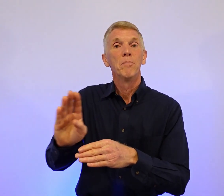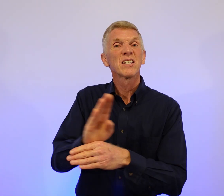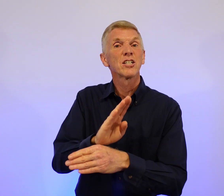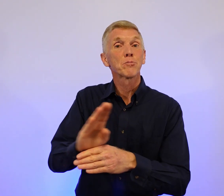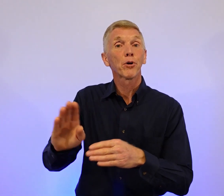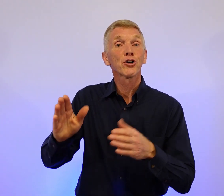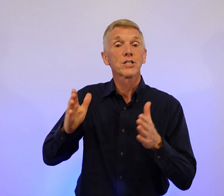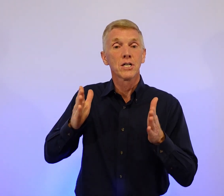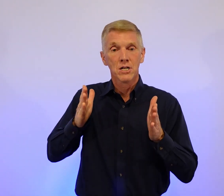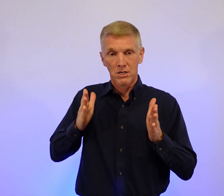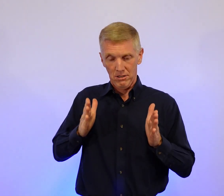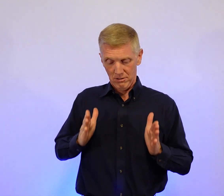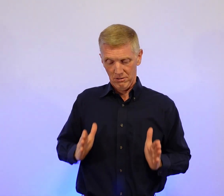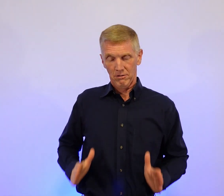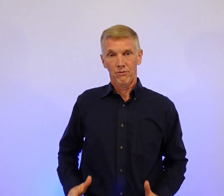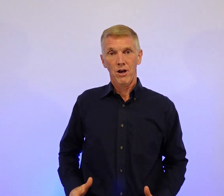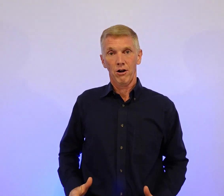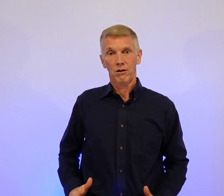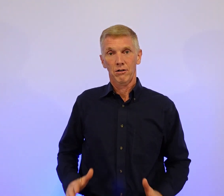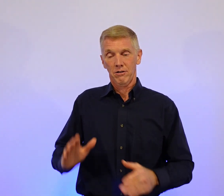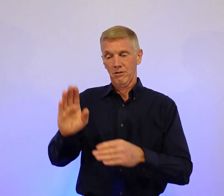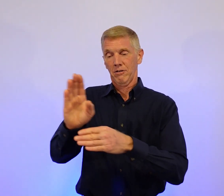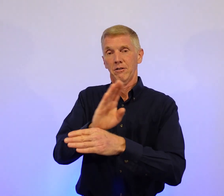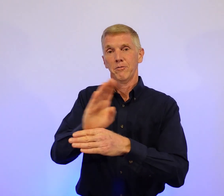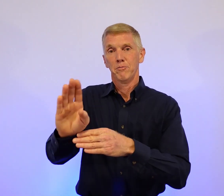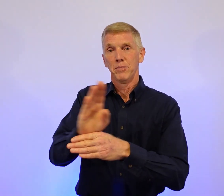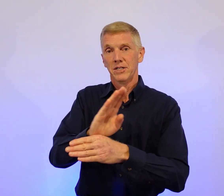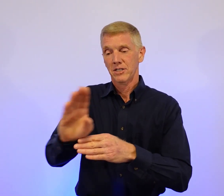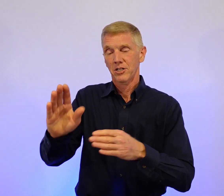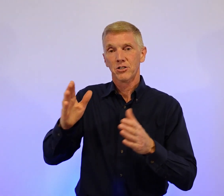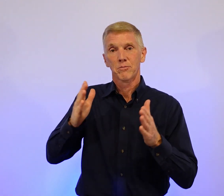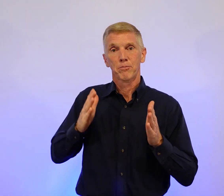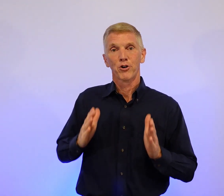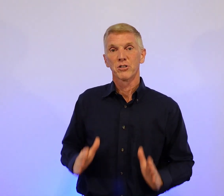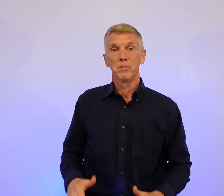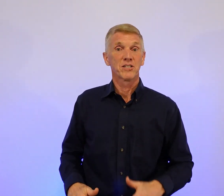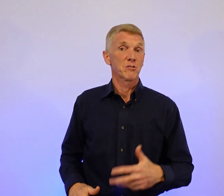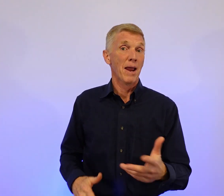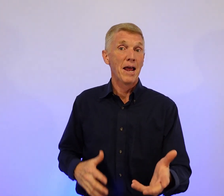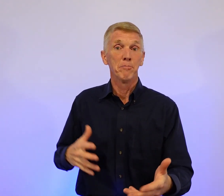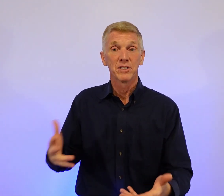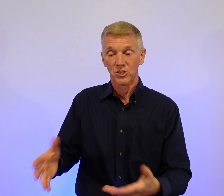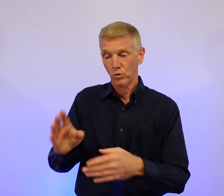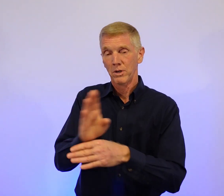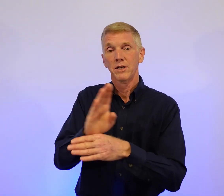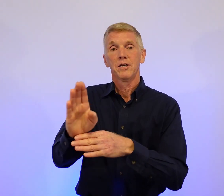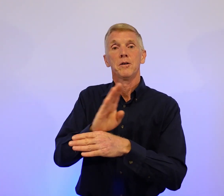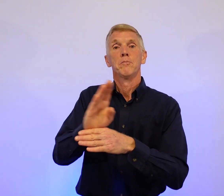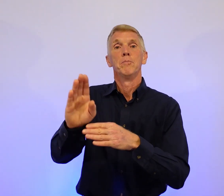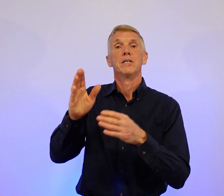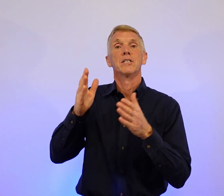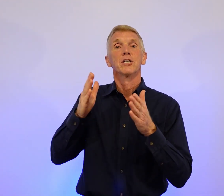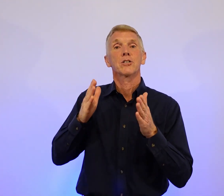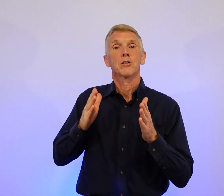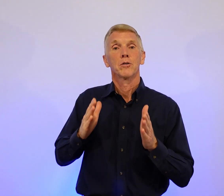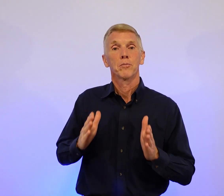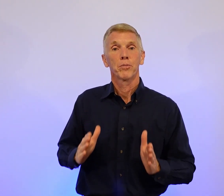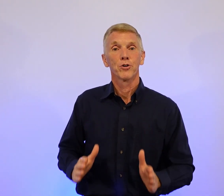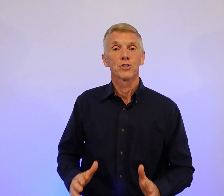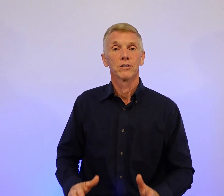business person, there. Business person, businessman, businesswoman, business person, all